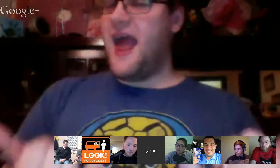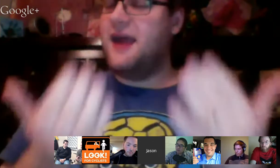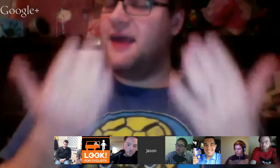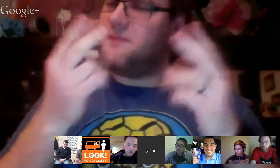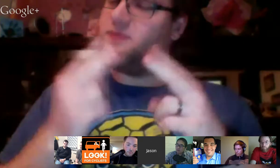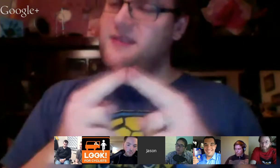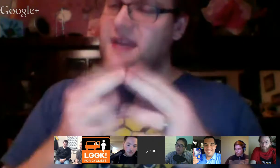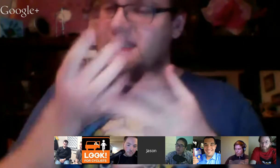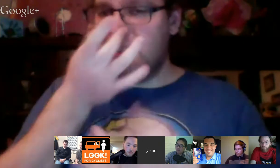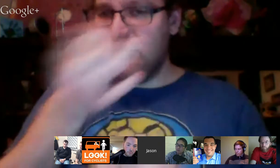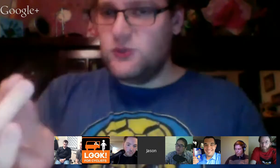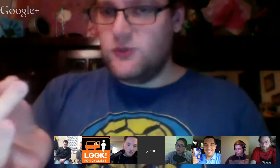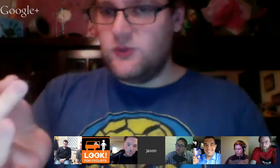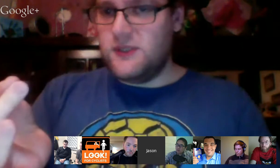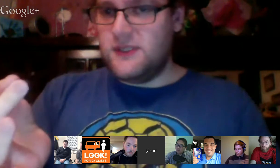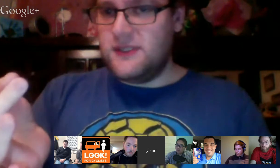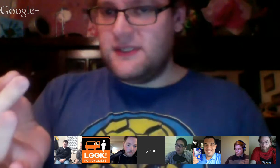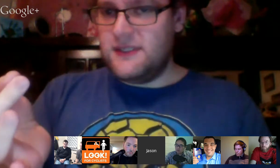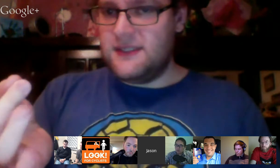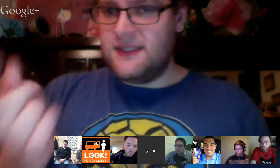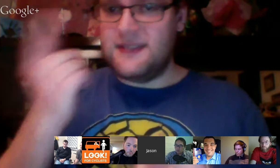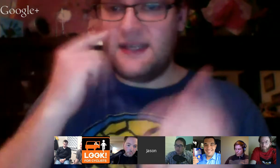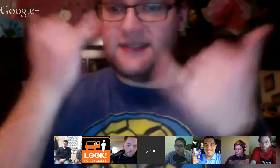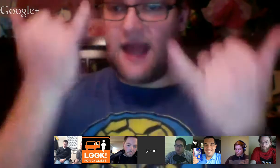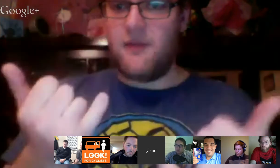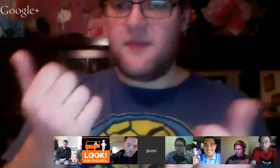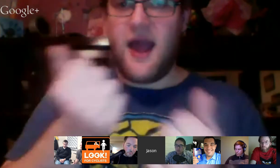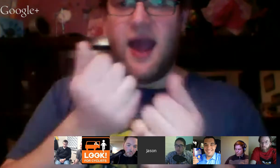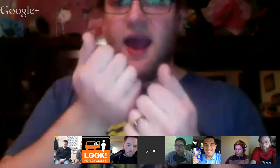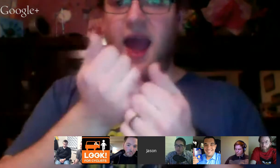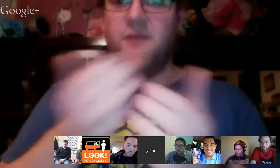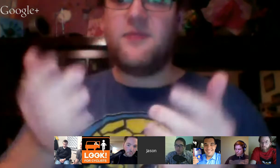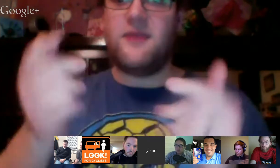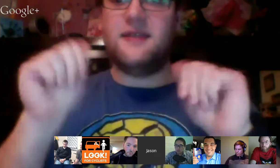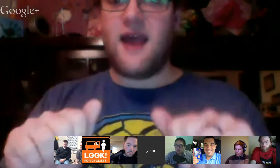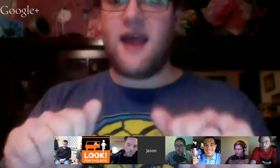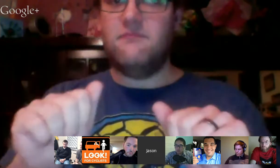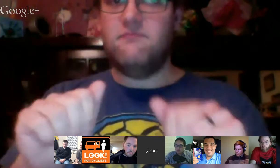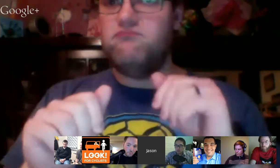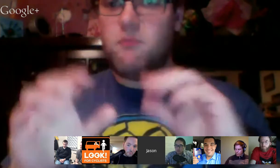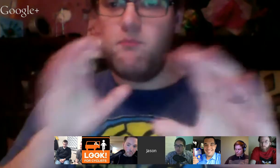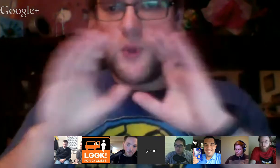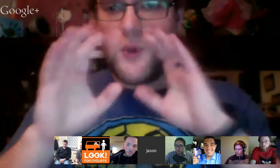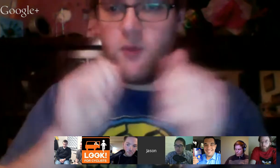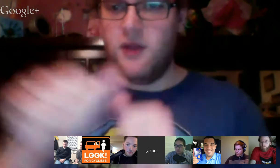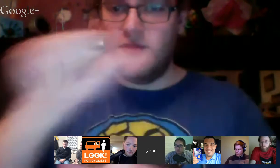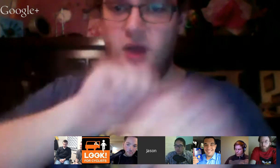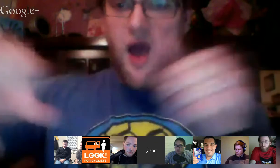You had a place that each can communicate. But now it's interesting because